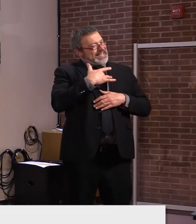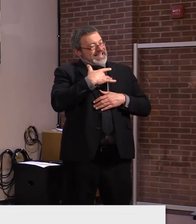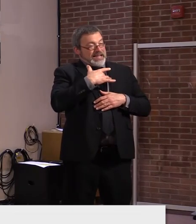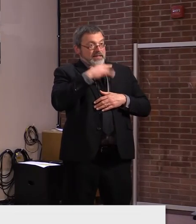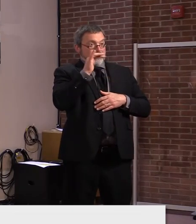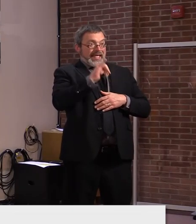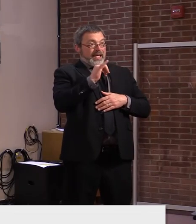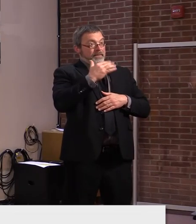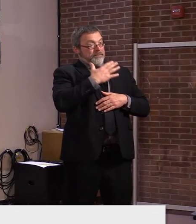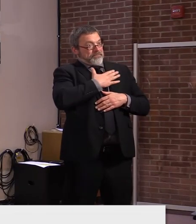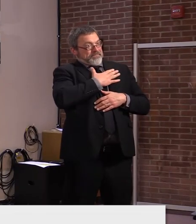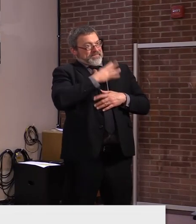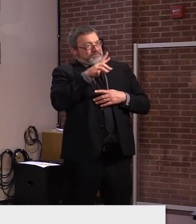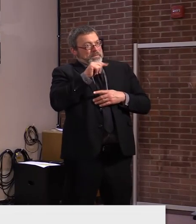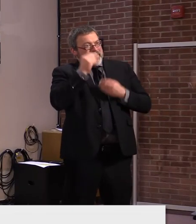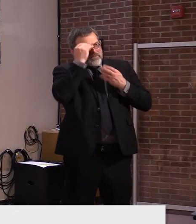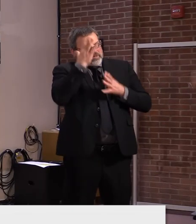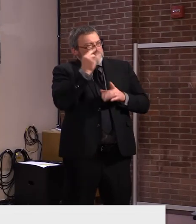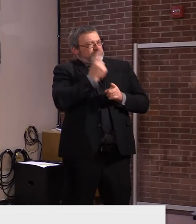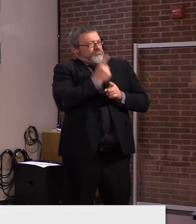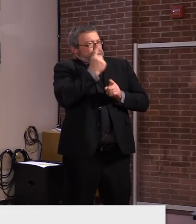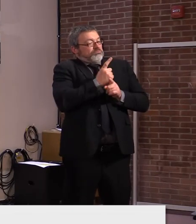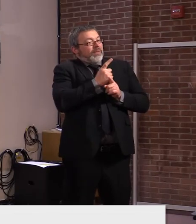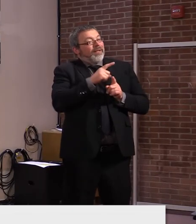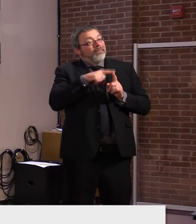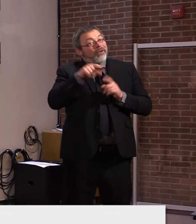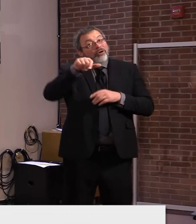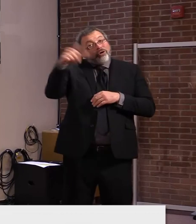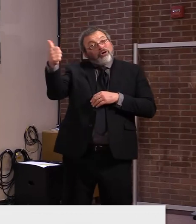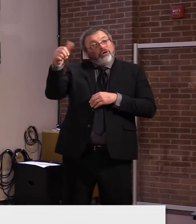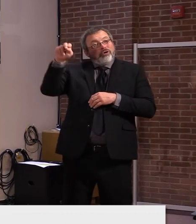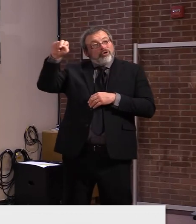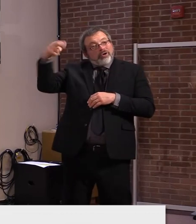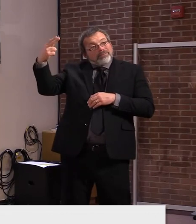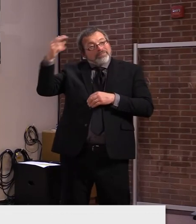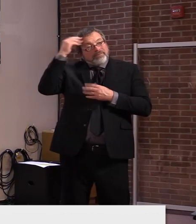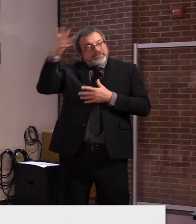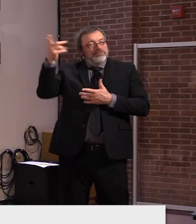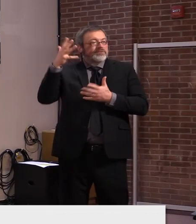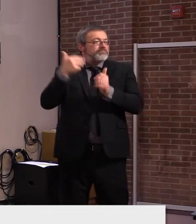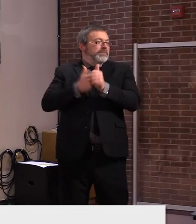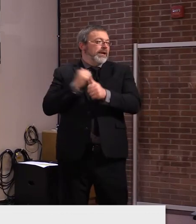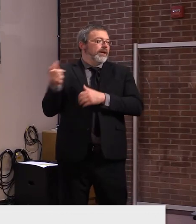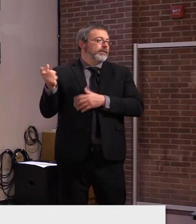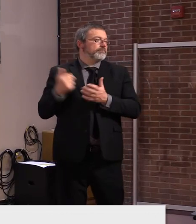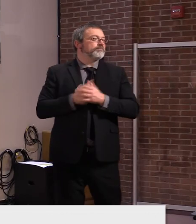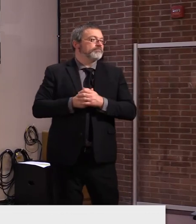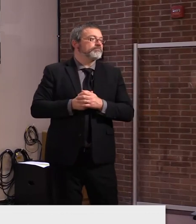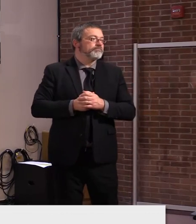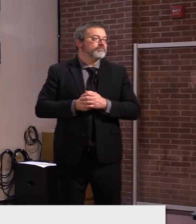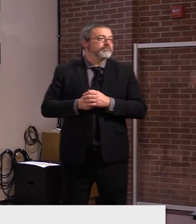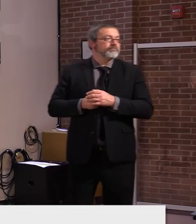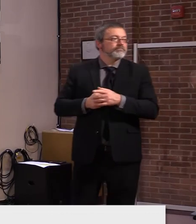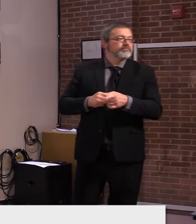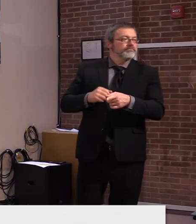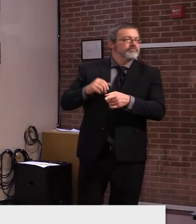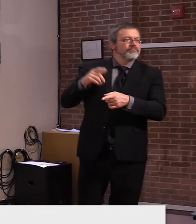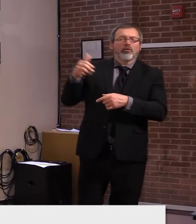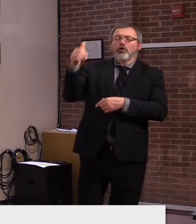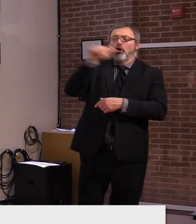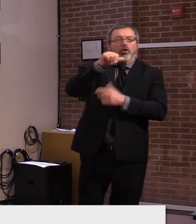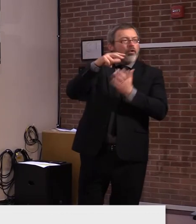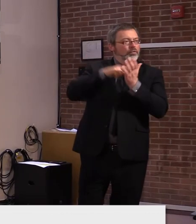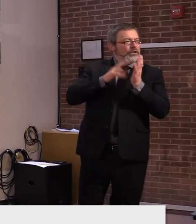Thanks. And for you, Secretary Smith, same reader had the suggestion that the state